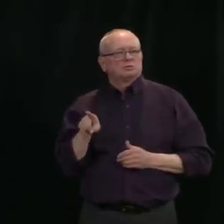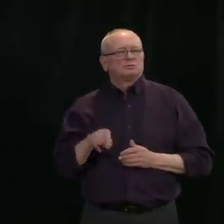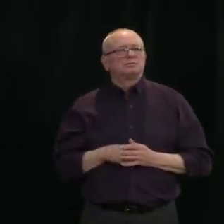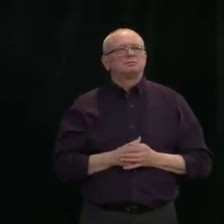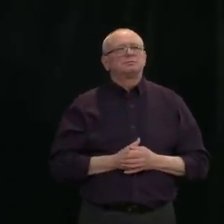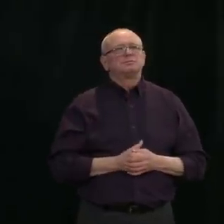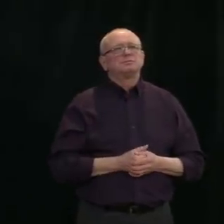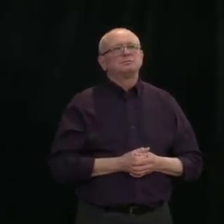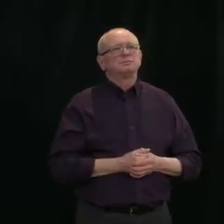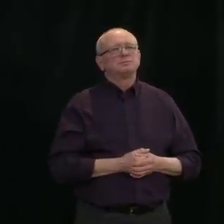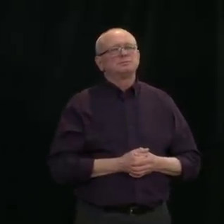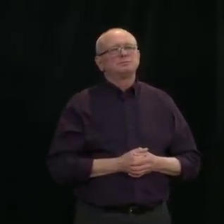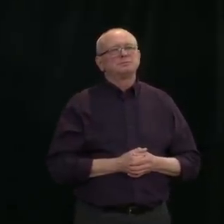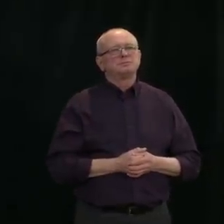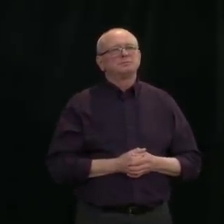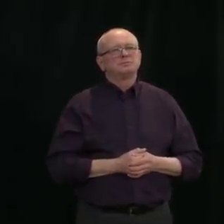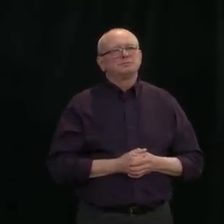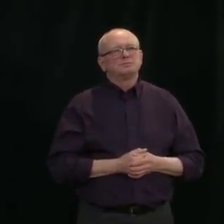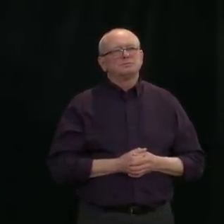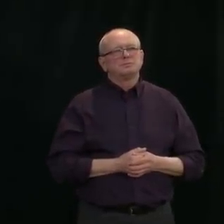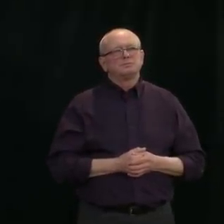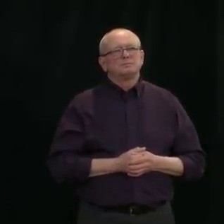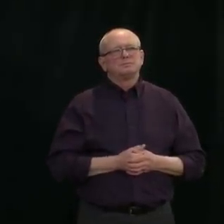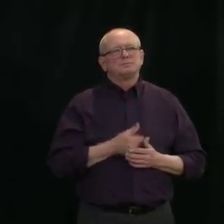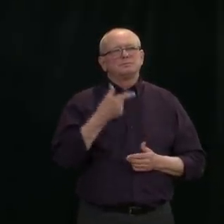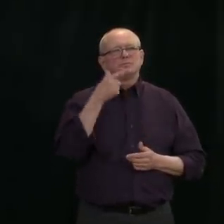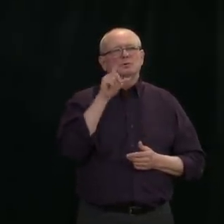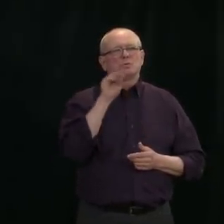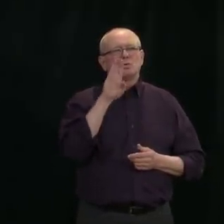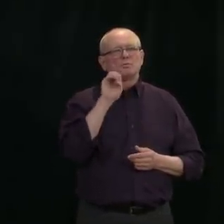Yes, the next question is from Emma Graney of the Globe and Mail. Please go ahead.